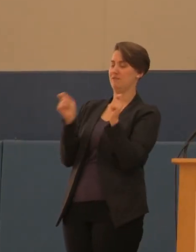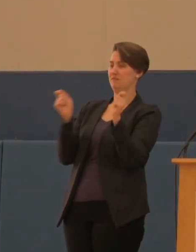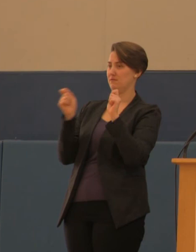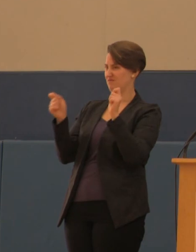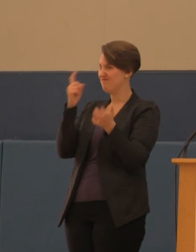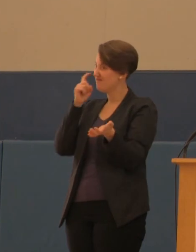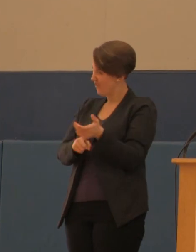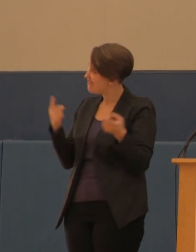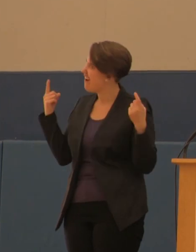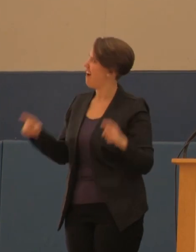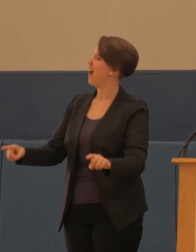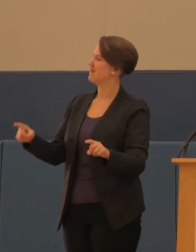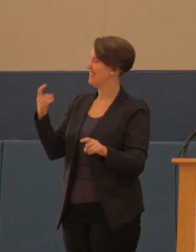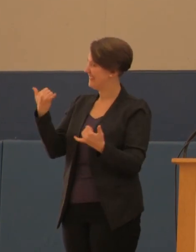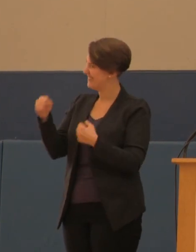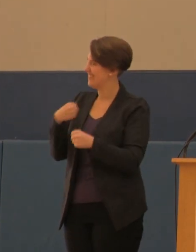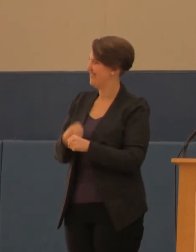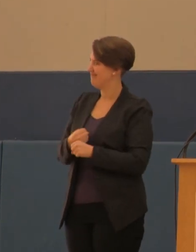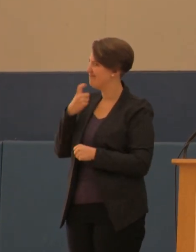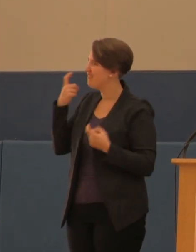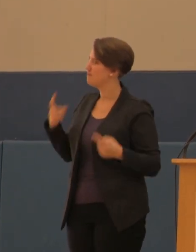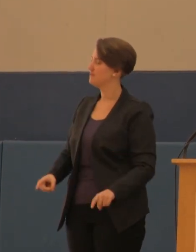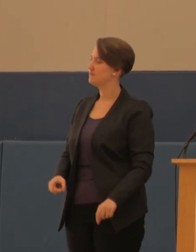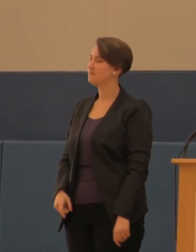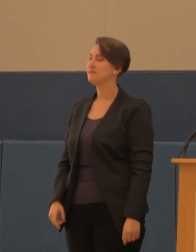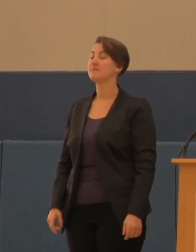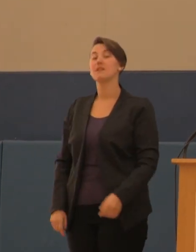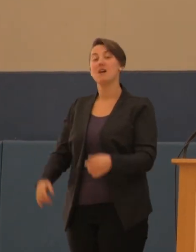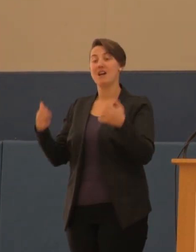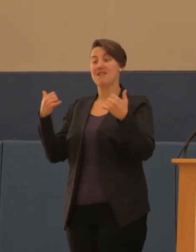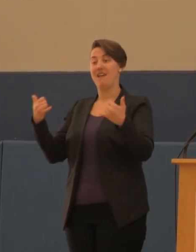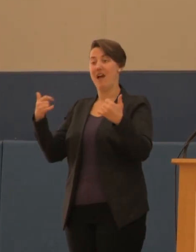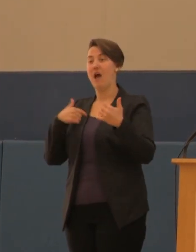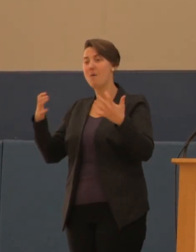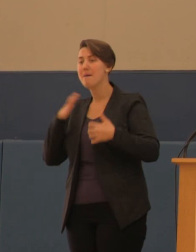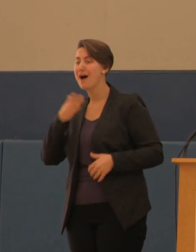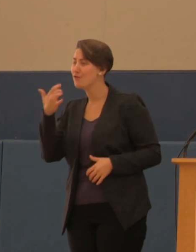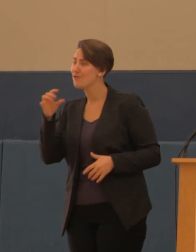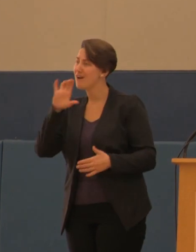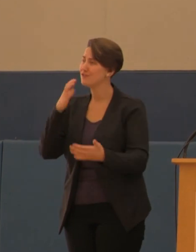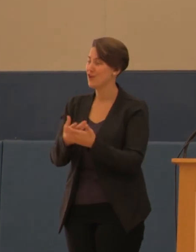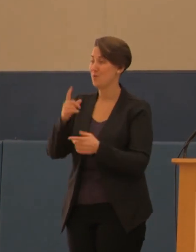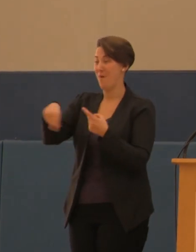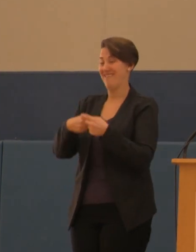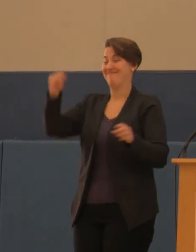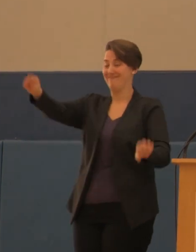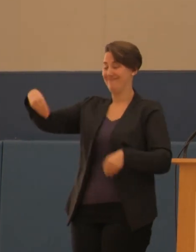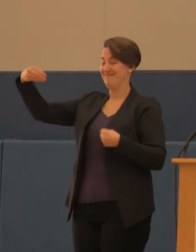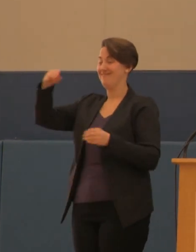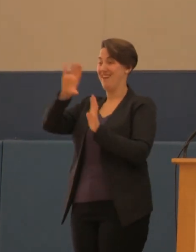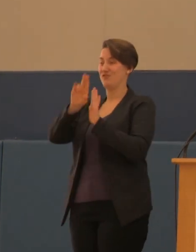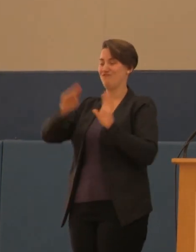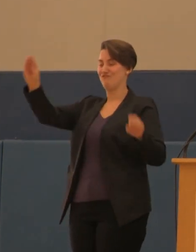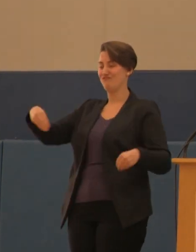seen that take place this year." So I would like my granddaughters, when they pick up the Constitution, to see the